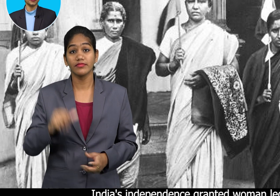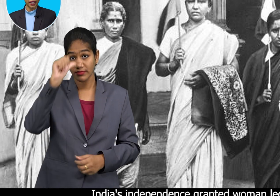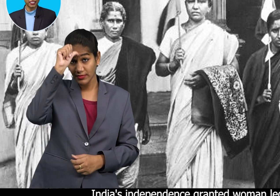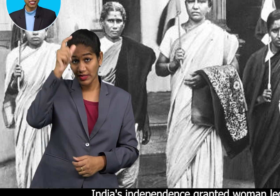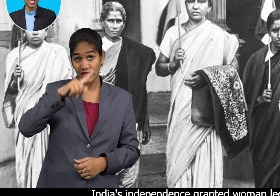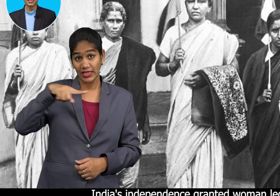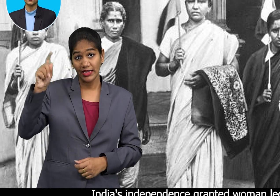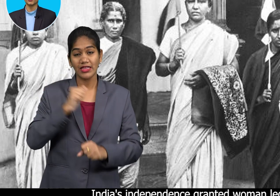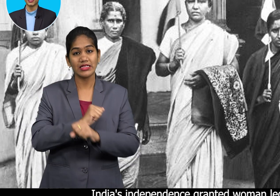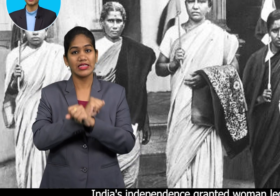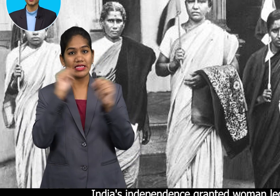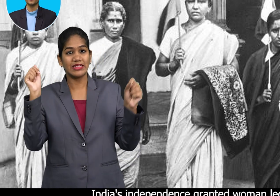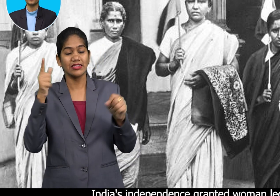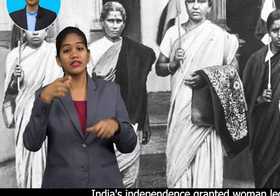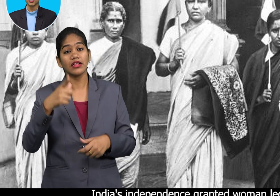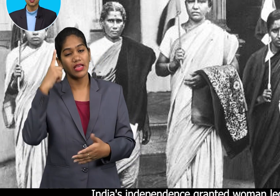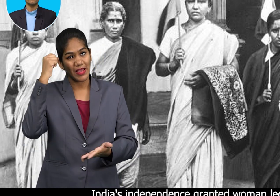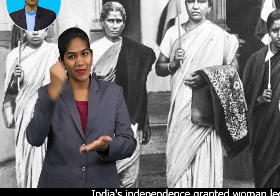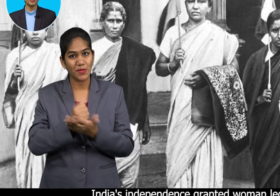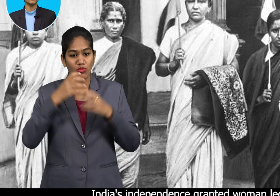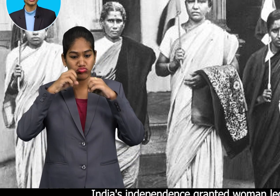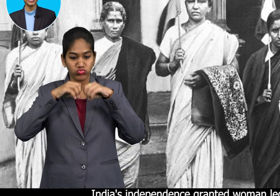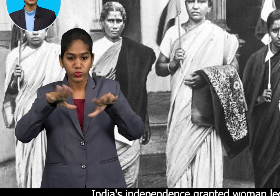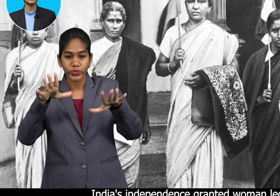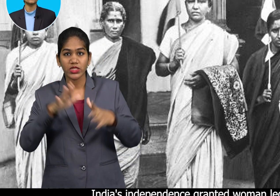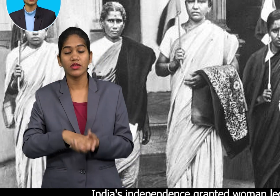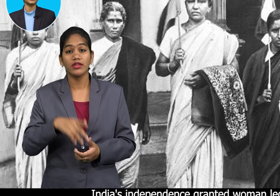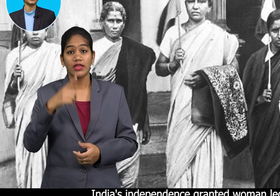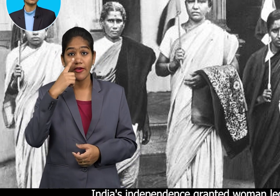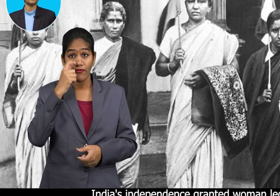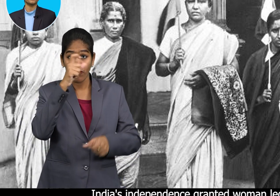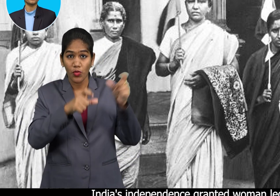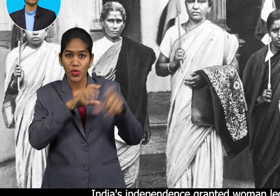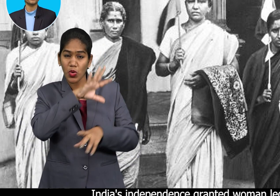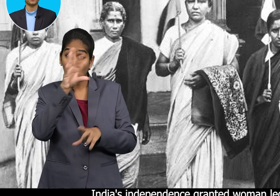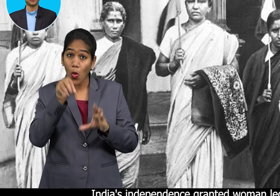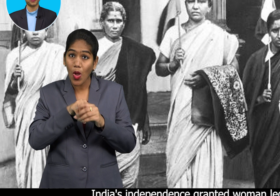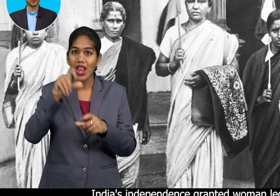India's independence granted women legal equality